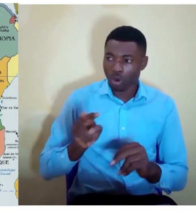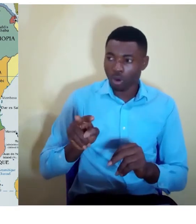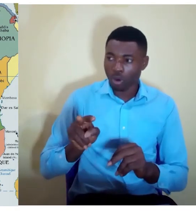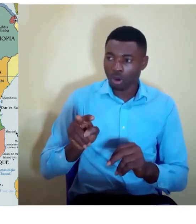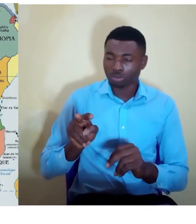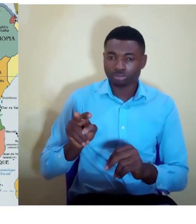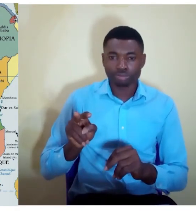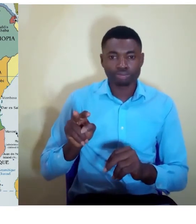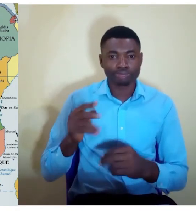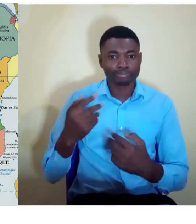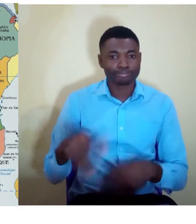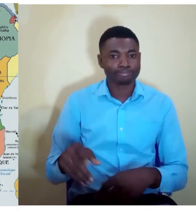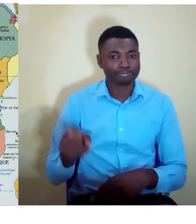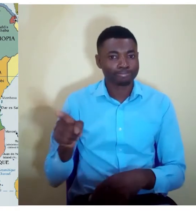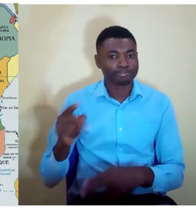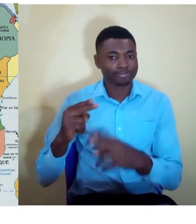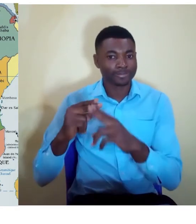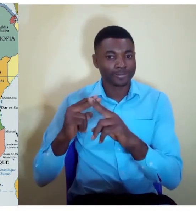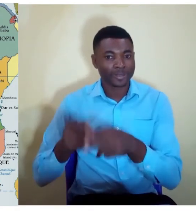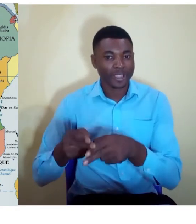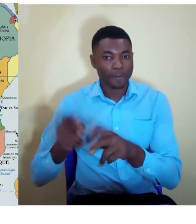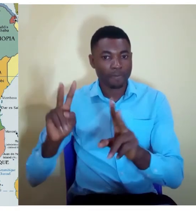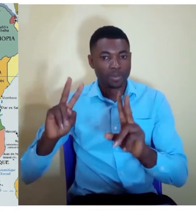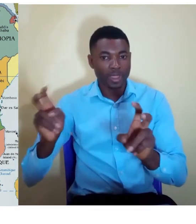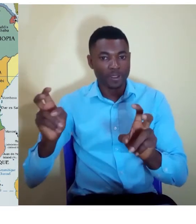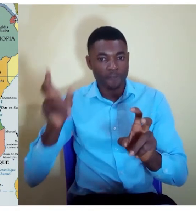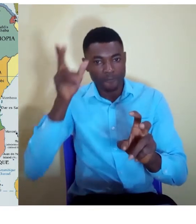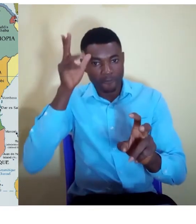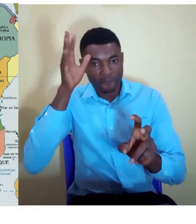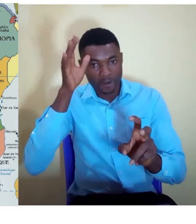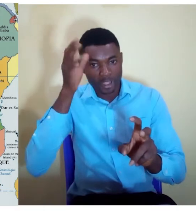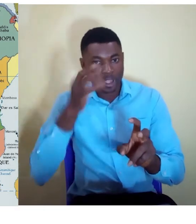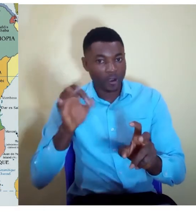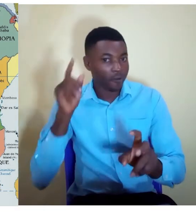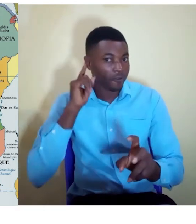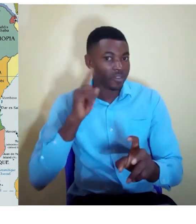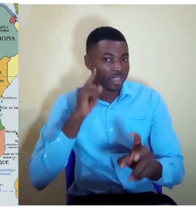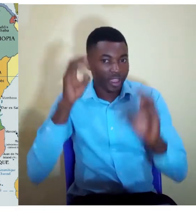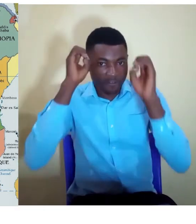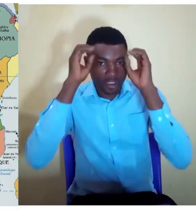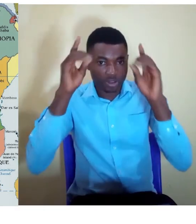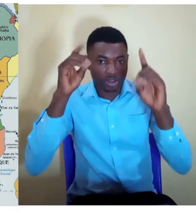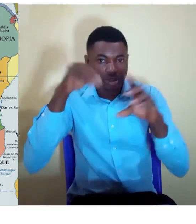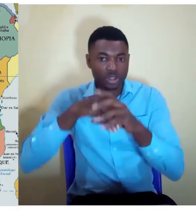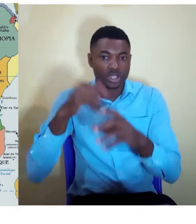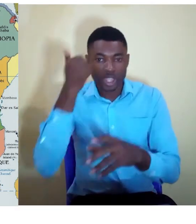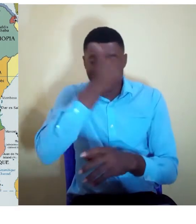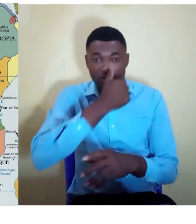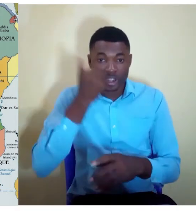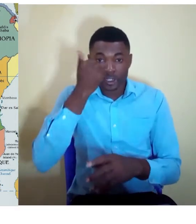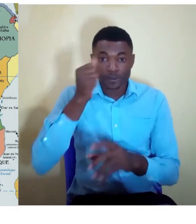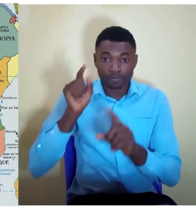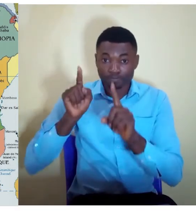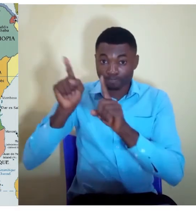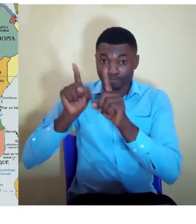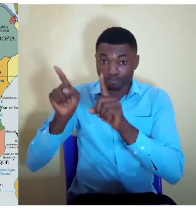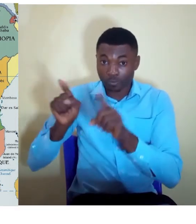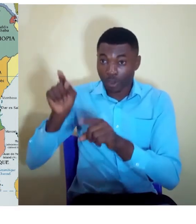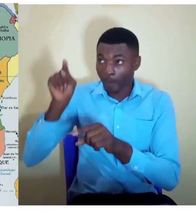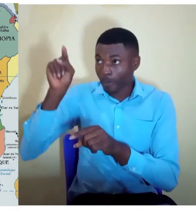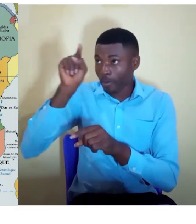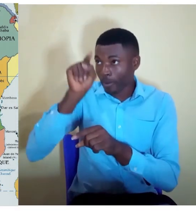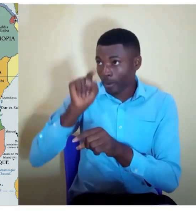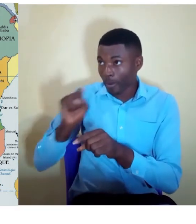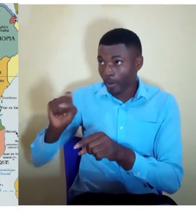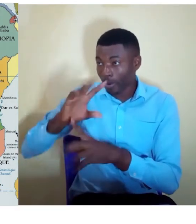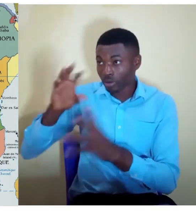of Father of Deaf Education in Africa. The stars represent all of